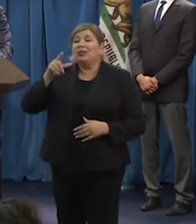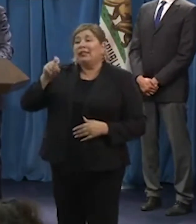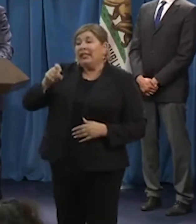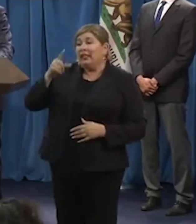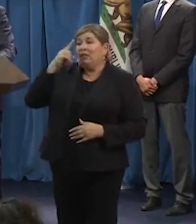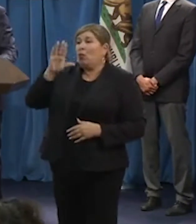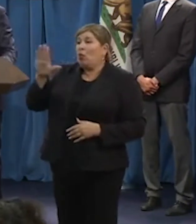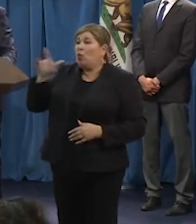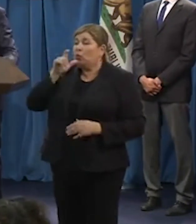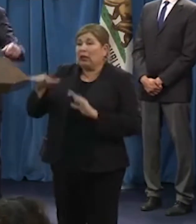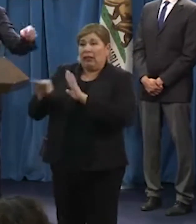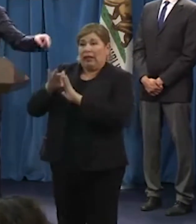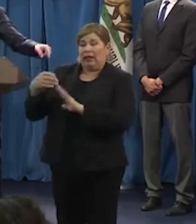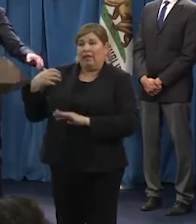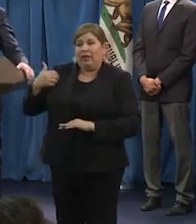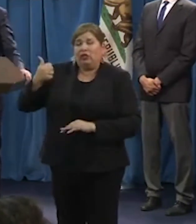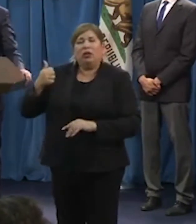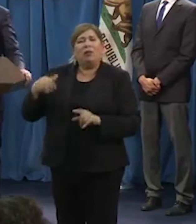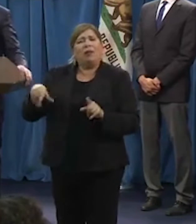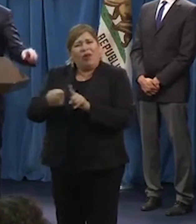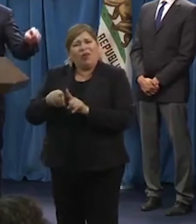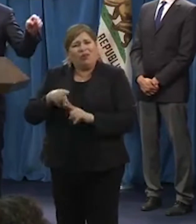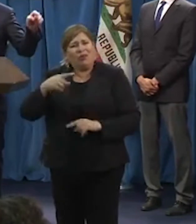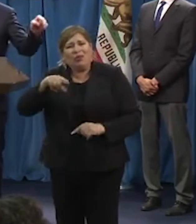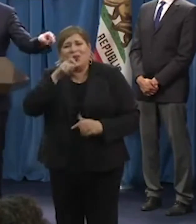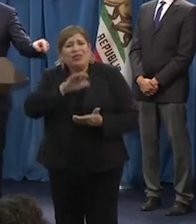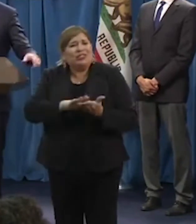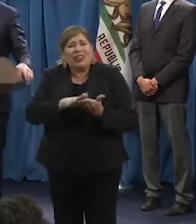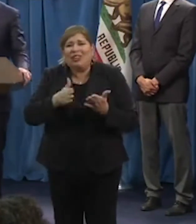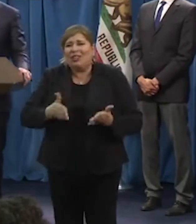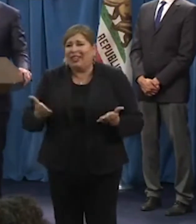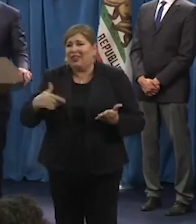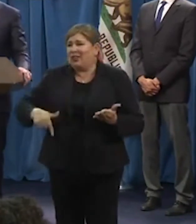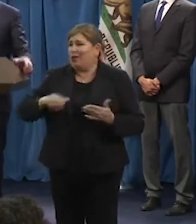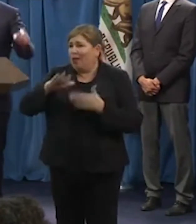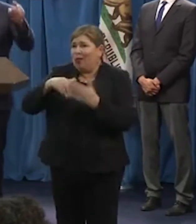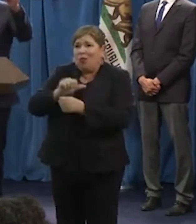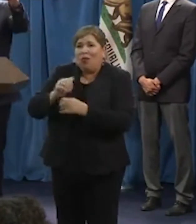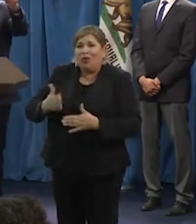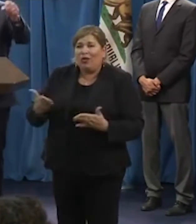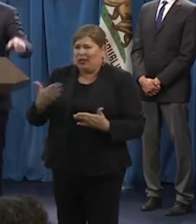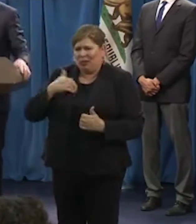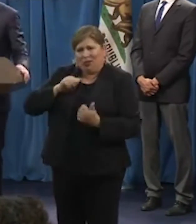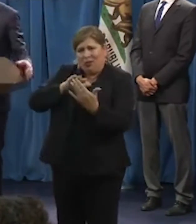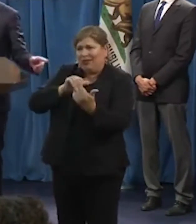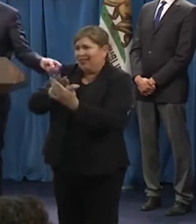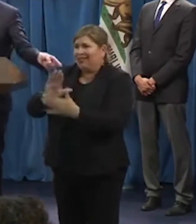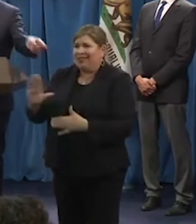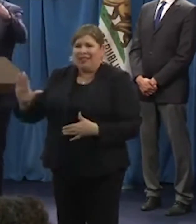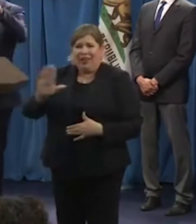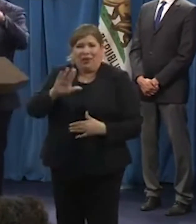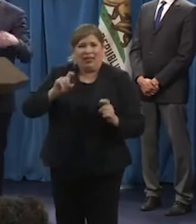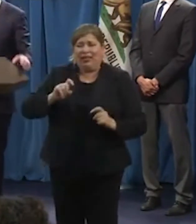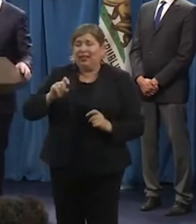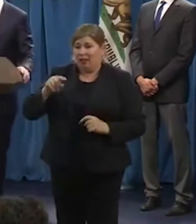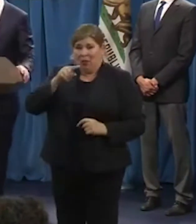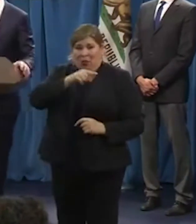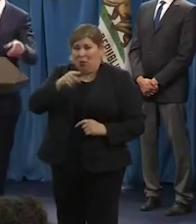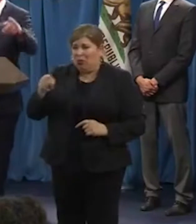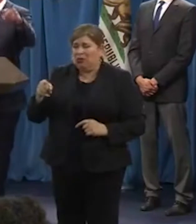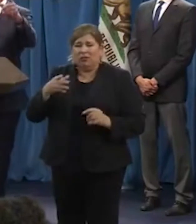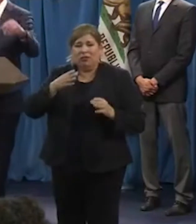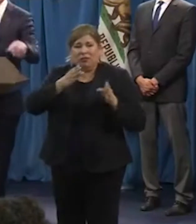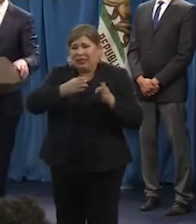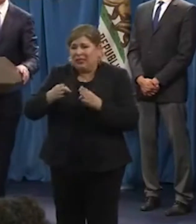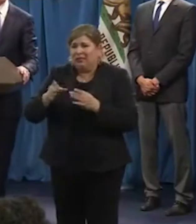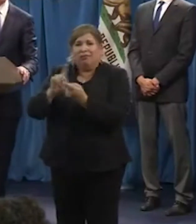officials. We'll address the needs of the janitors here. We'll address the needs of the workers here, the folks that are in contact with more people than anybody else, and